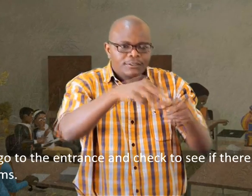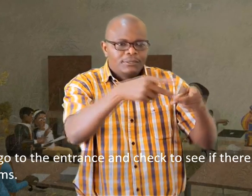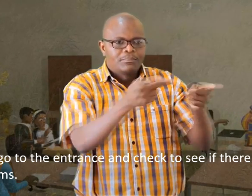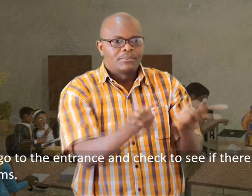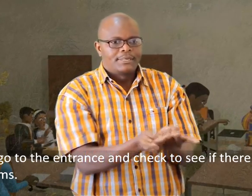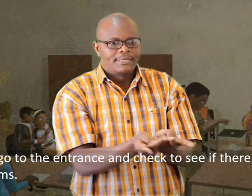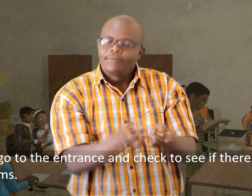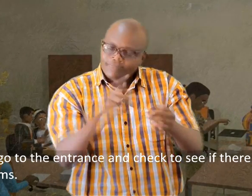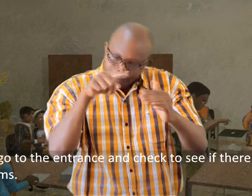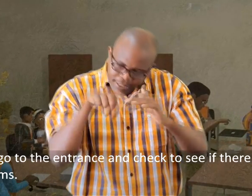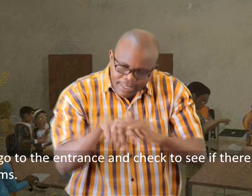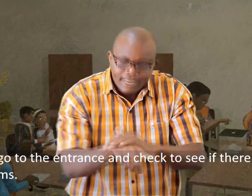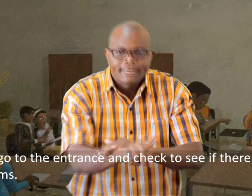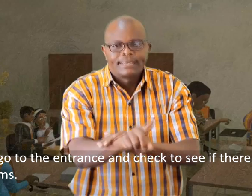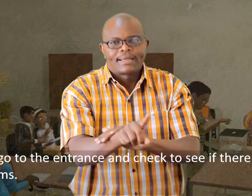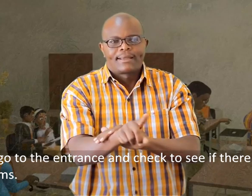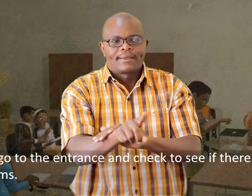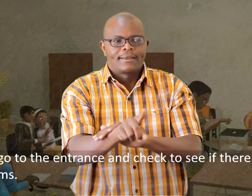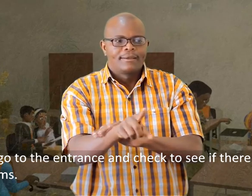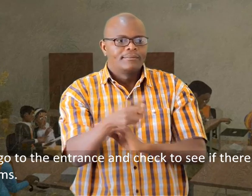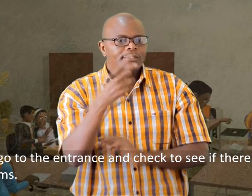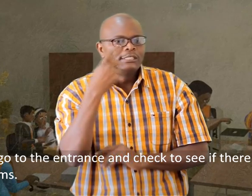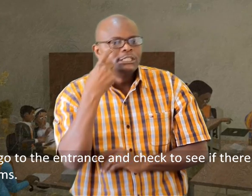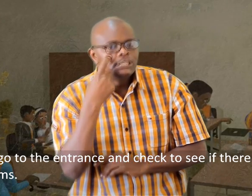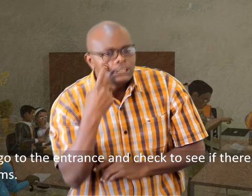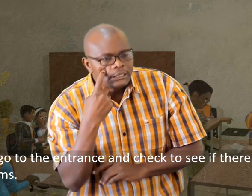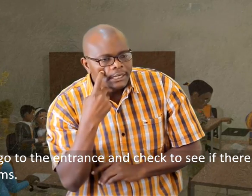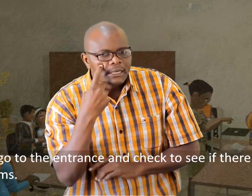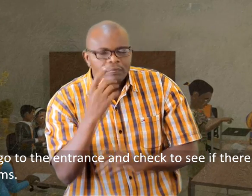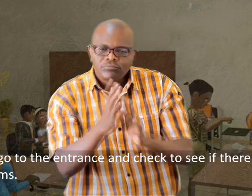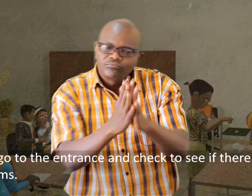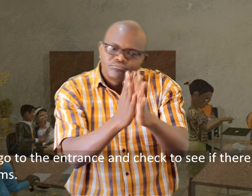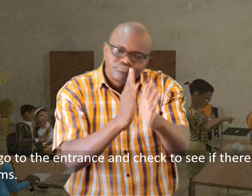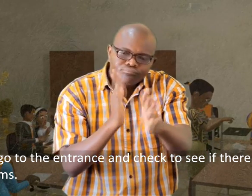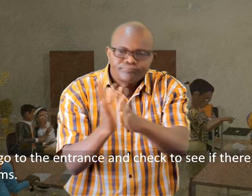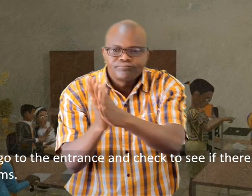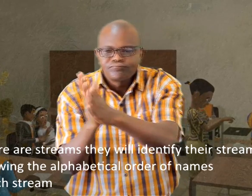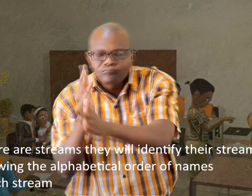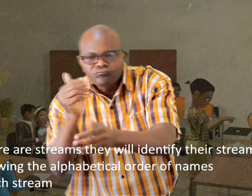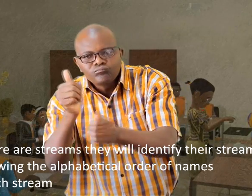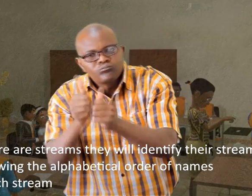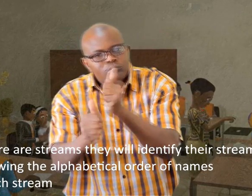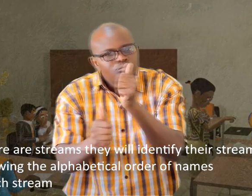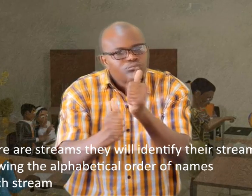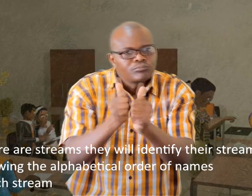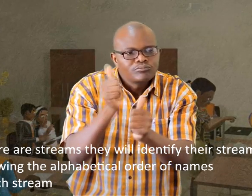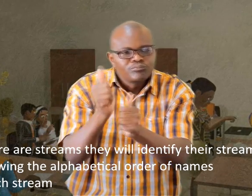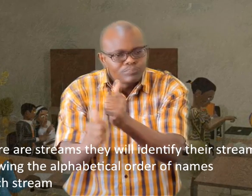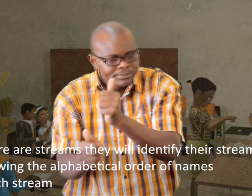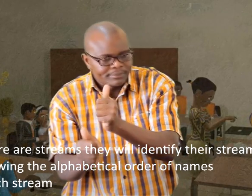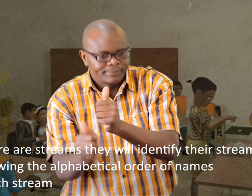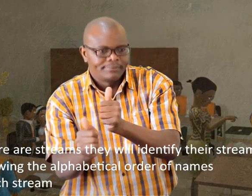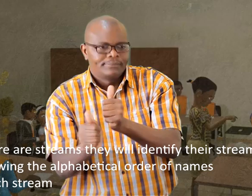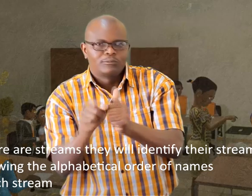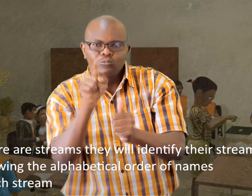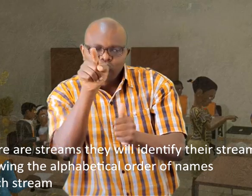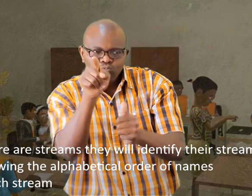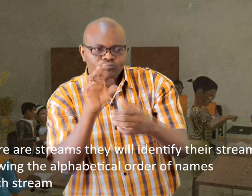they go to the entrance and check to see if there are streams. If there are streams, they will identify their stream by following